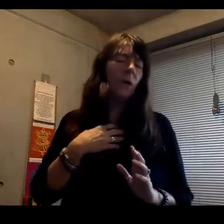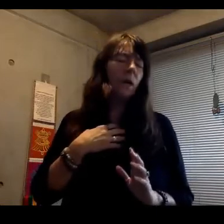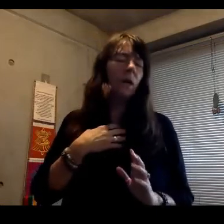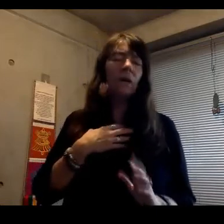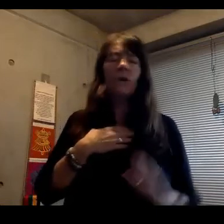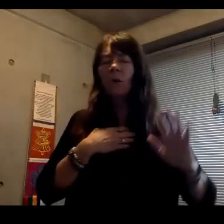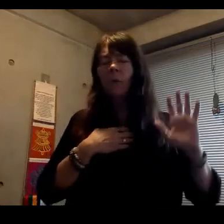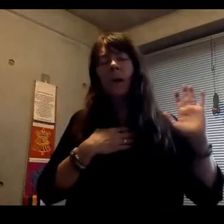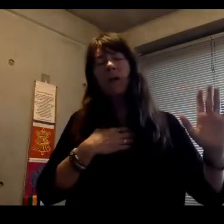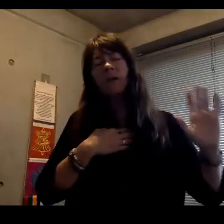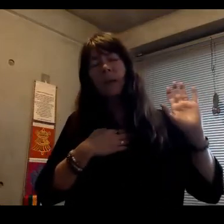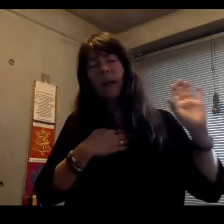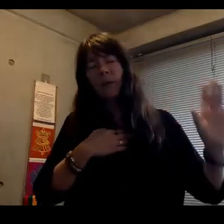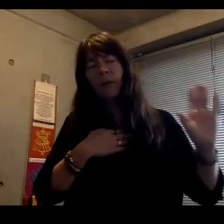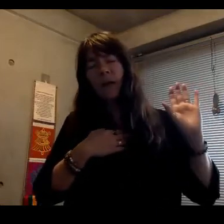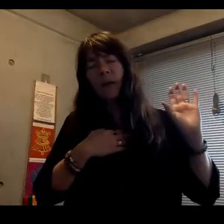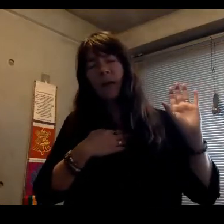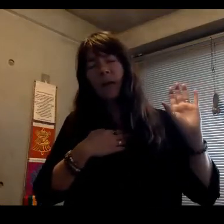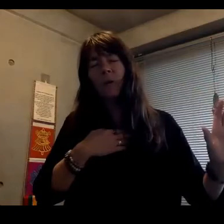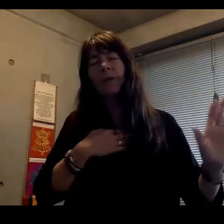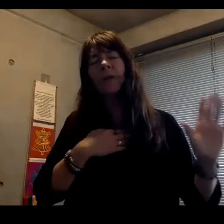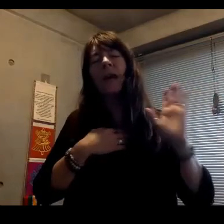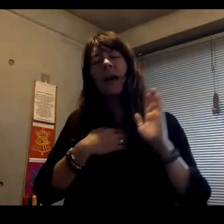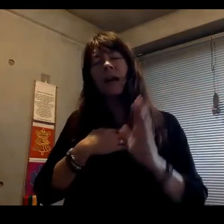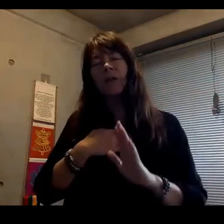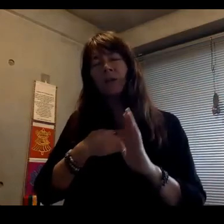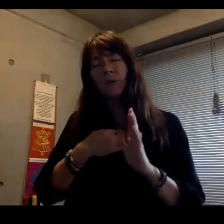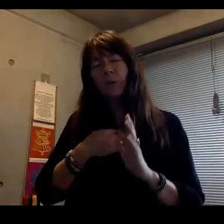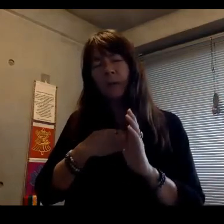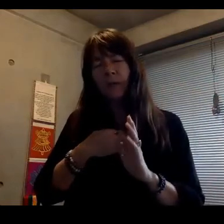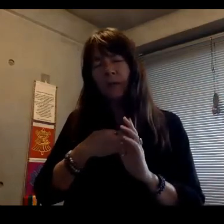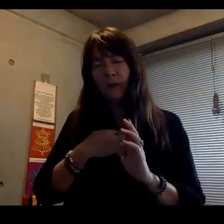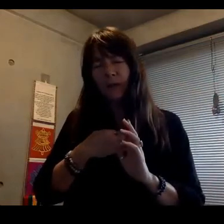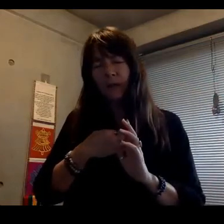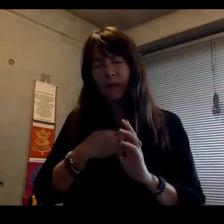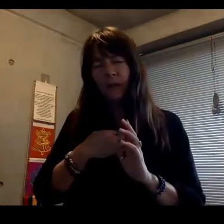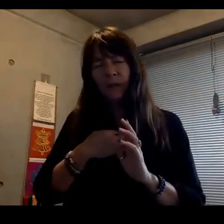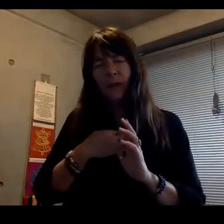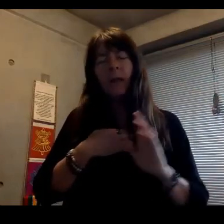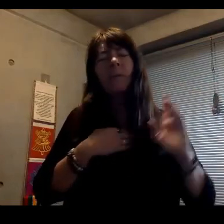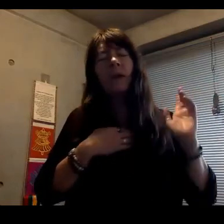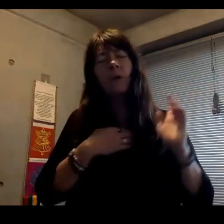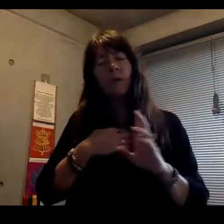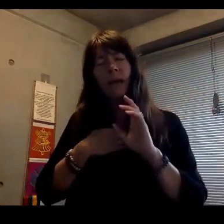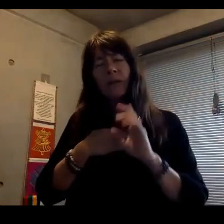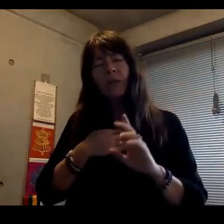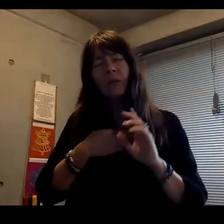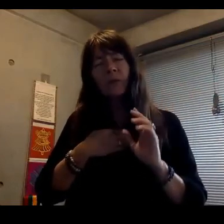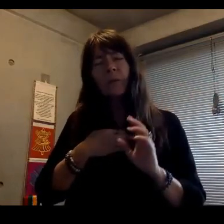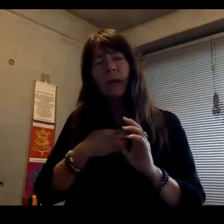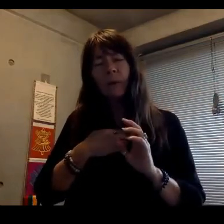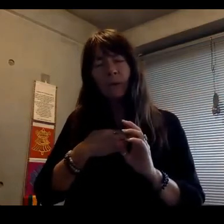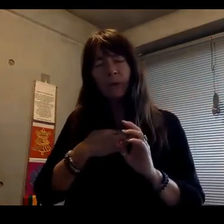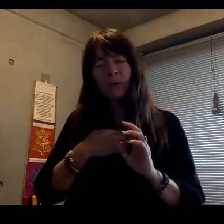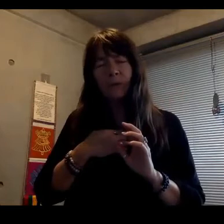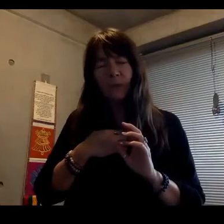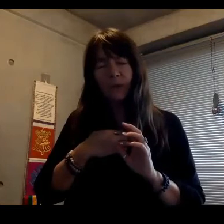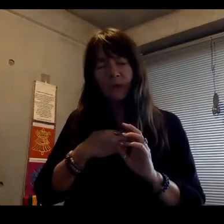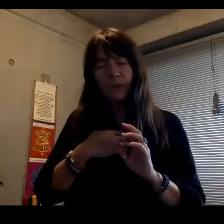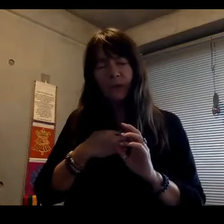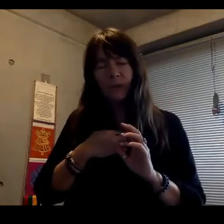you, no possible outside force asks you to believe in it. They only ask you to remember what